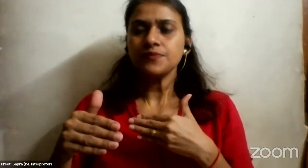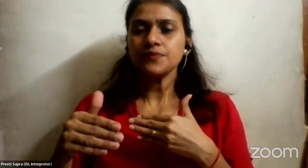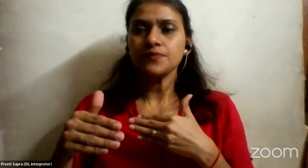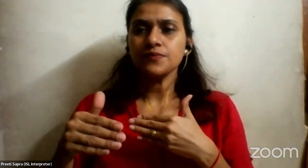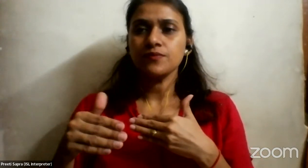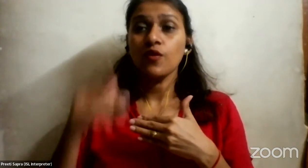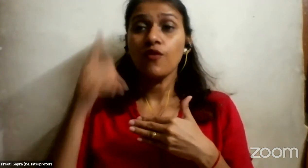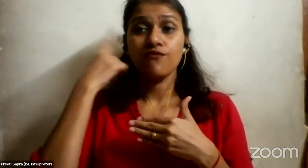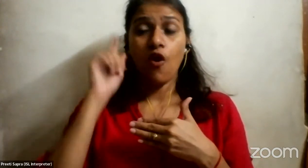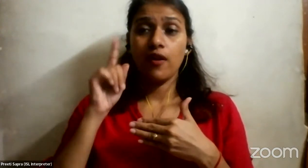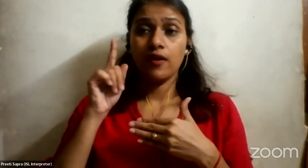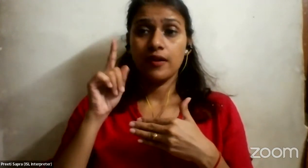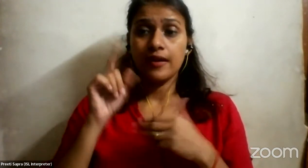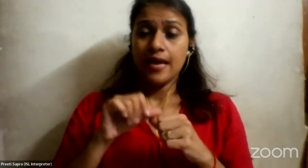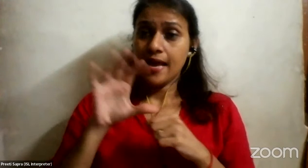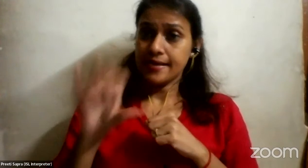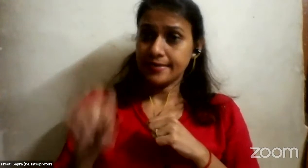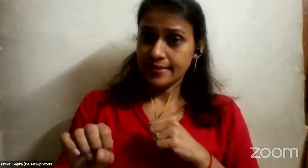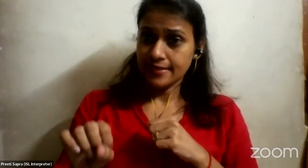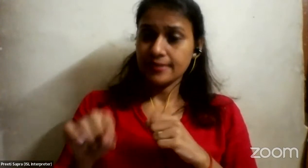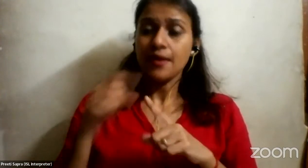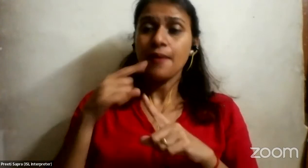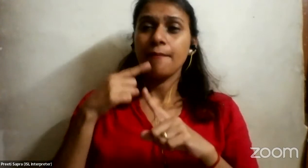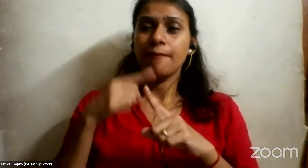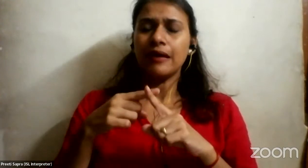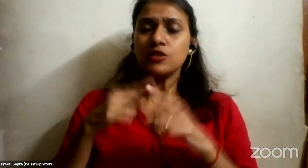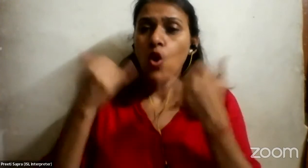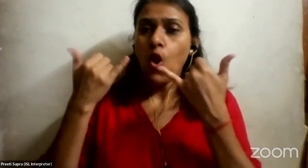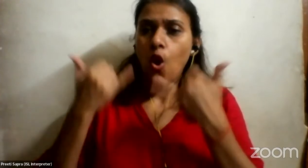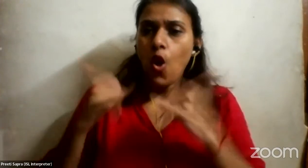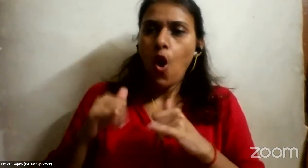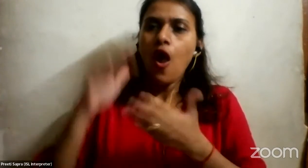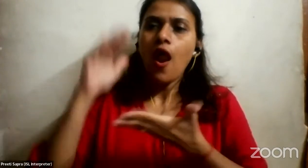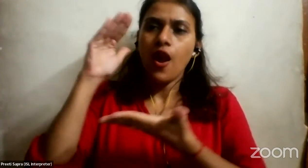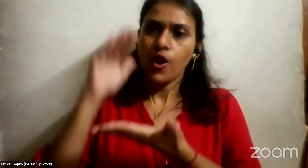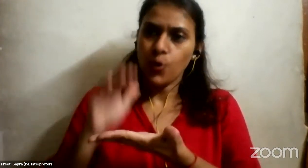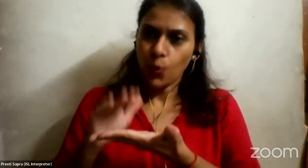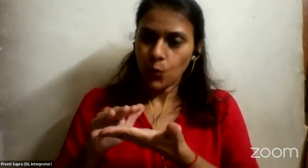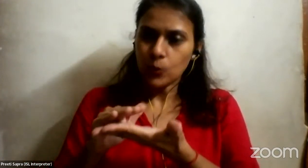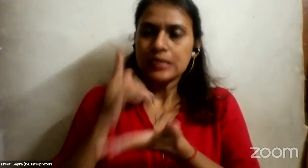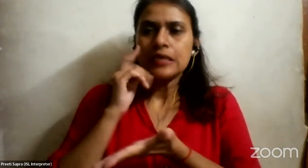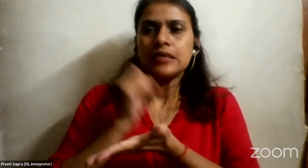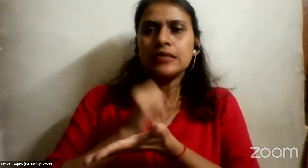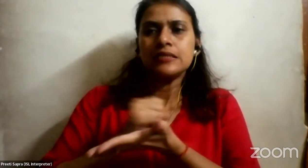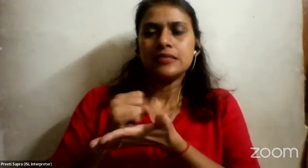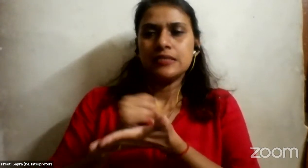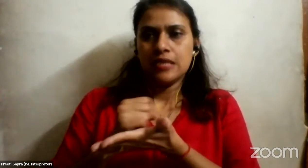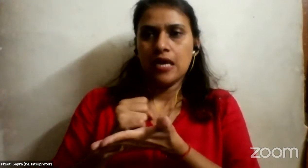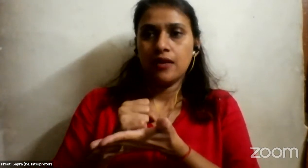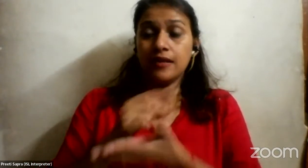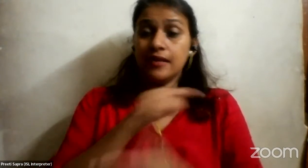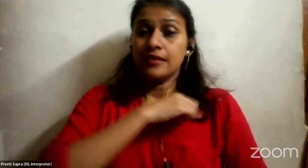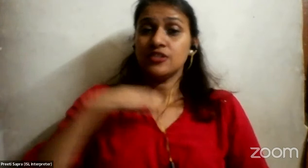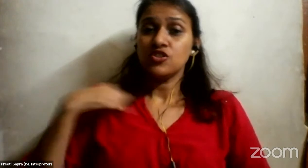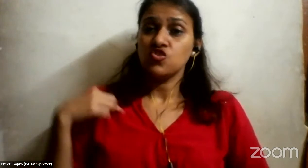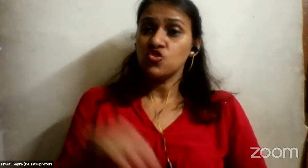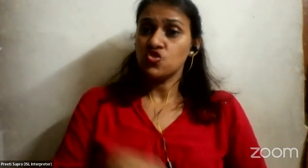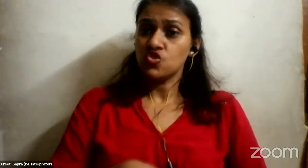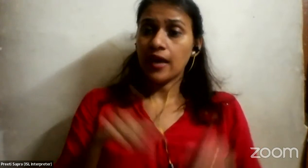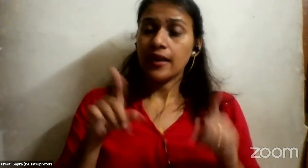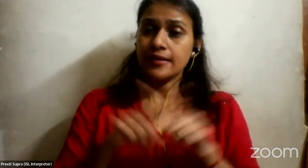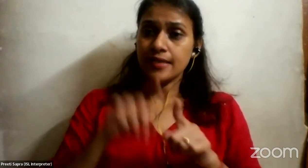to assess and minimize the harms that algorithms may cause. So China, for instance, has an